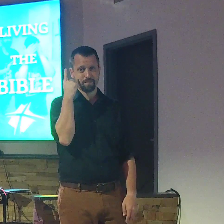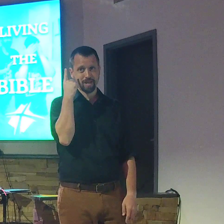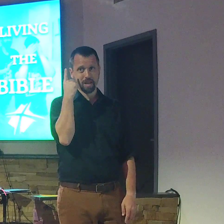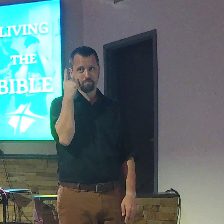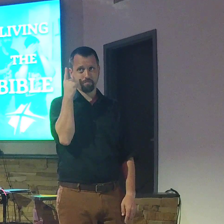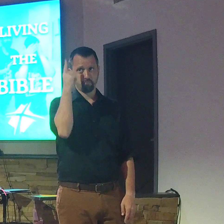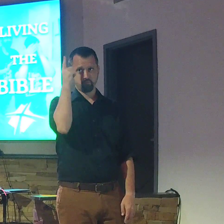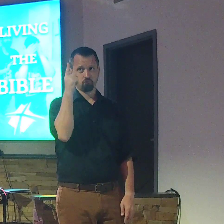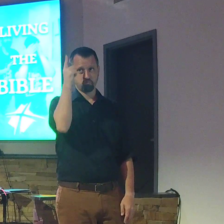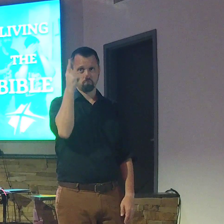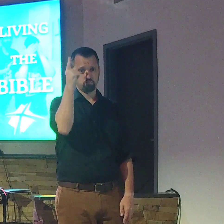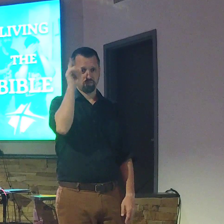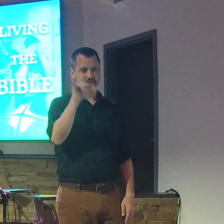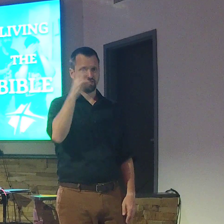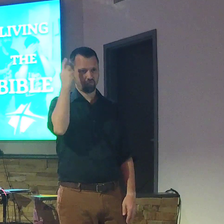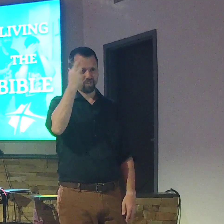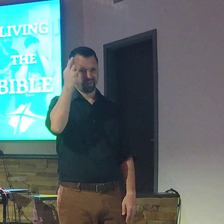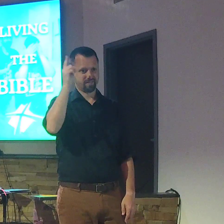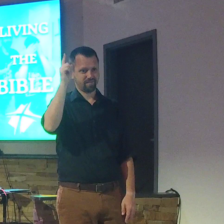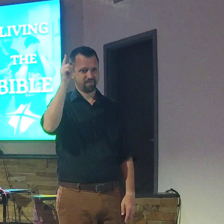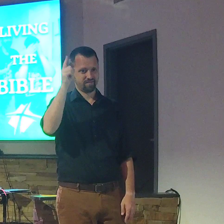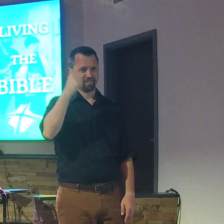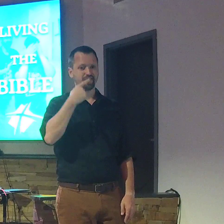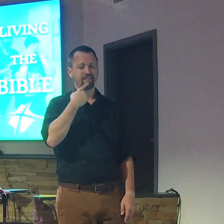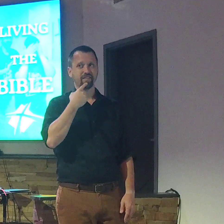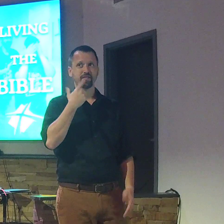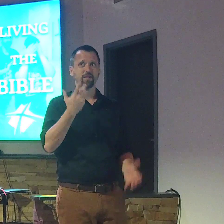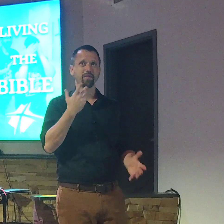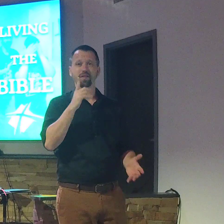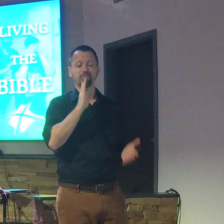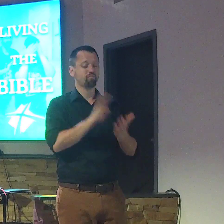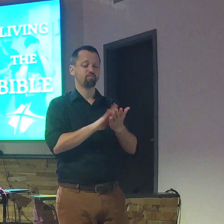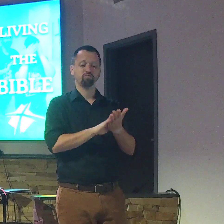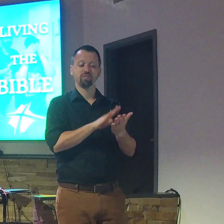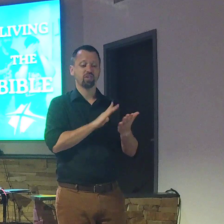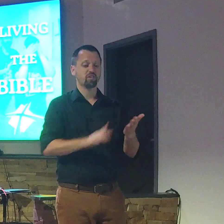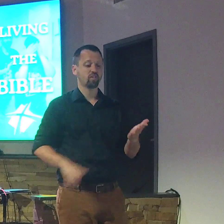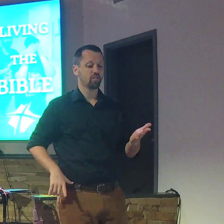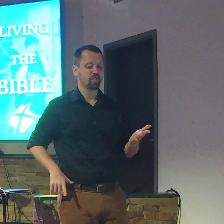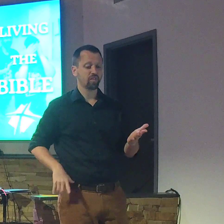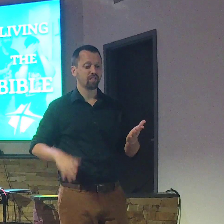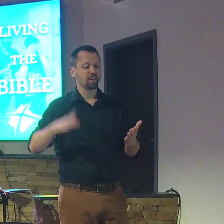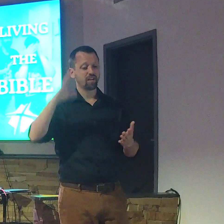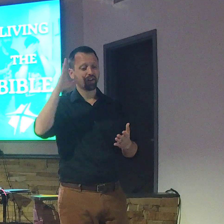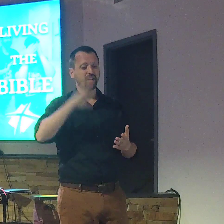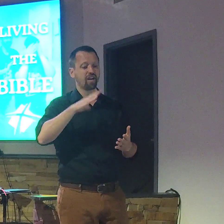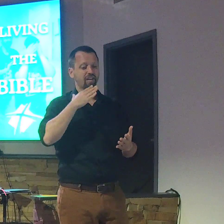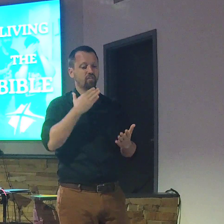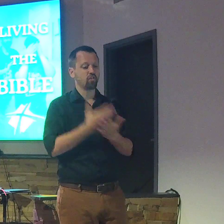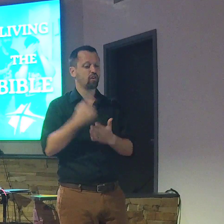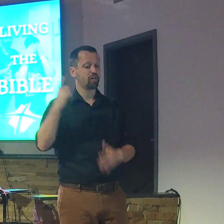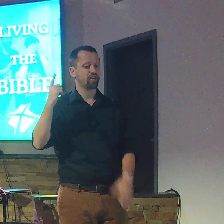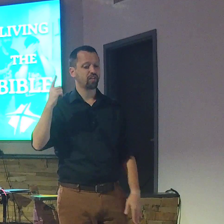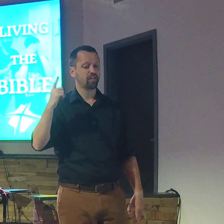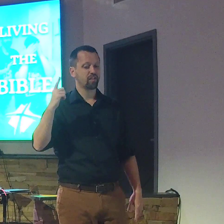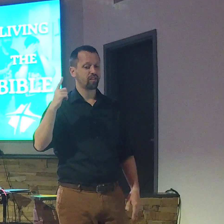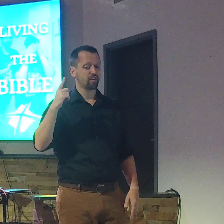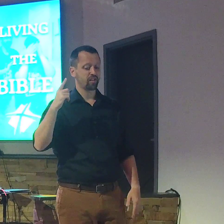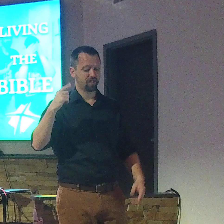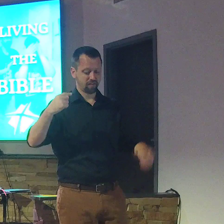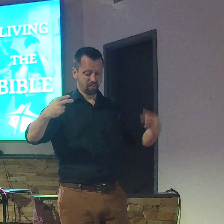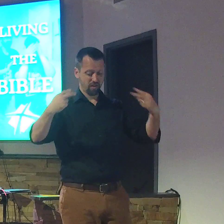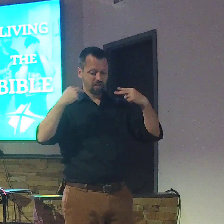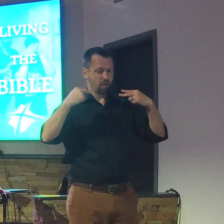They point up. They say things like, "Praise the Lord. God is good." They take the focus off